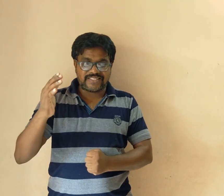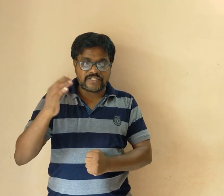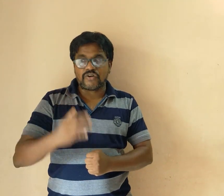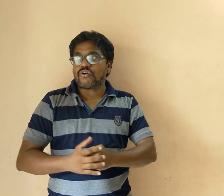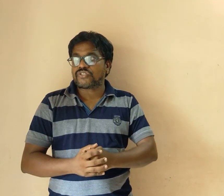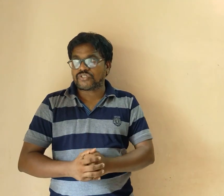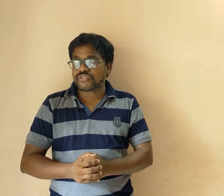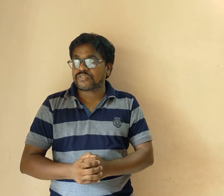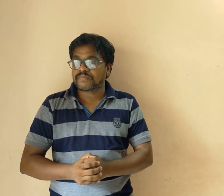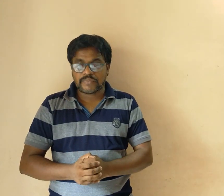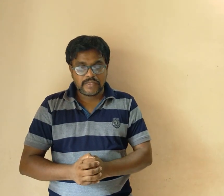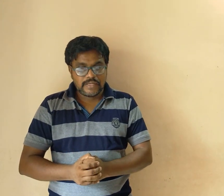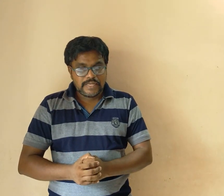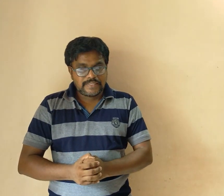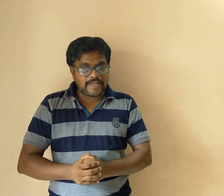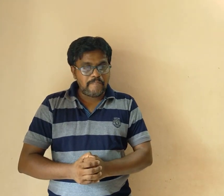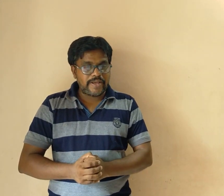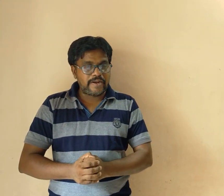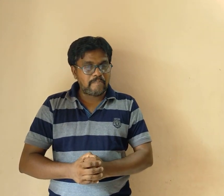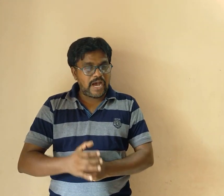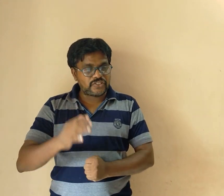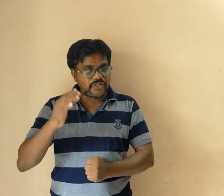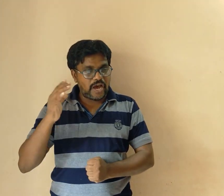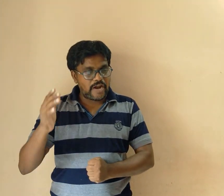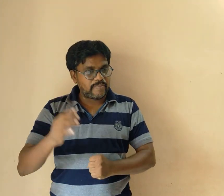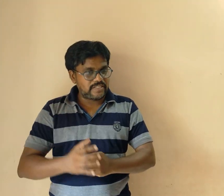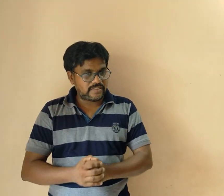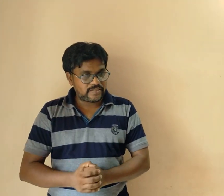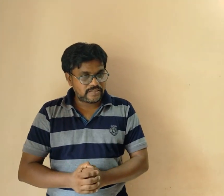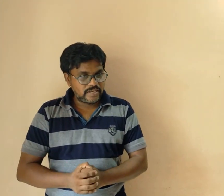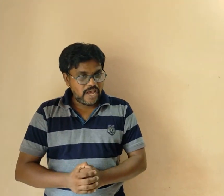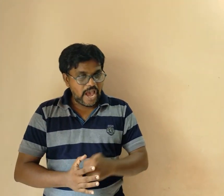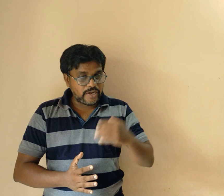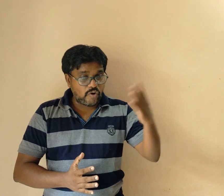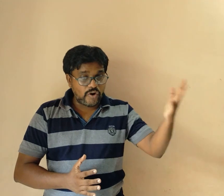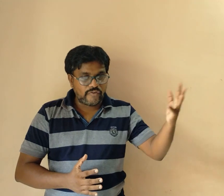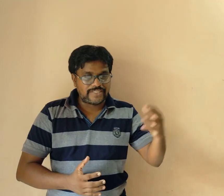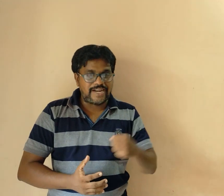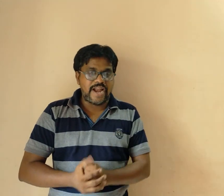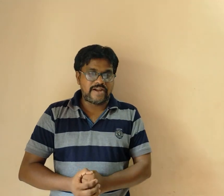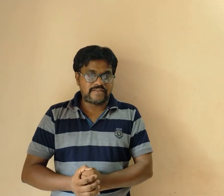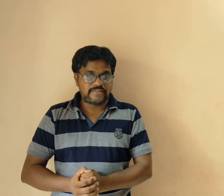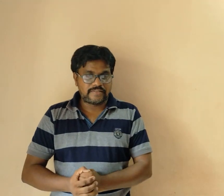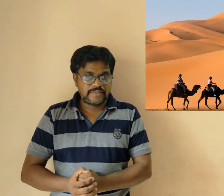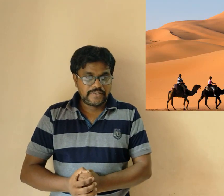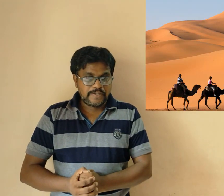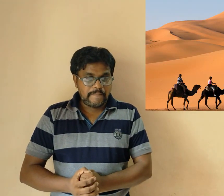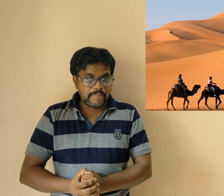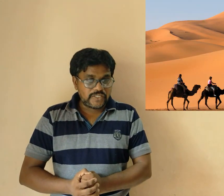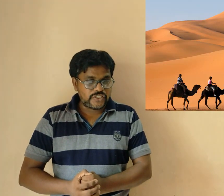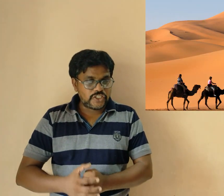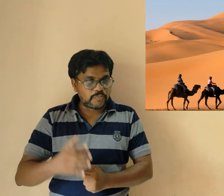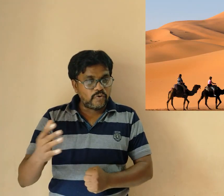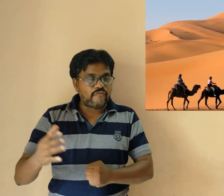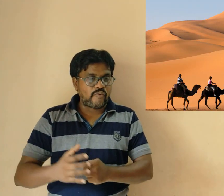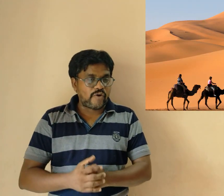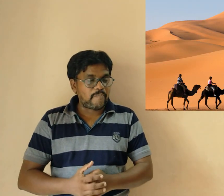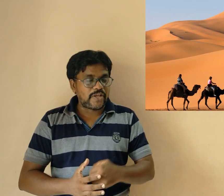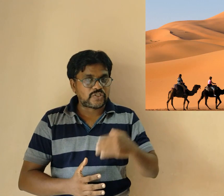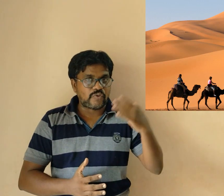and droughts. Some men marched in armies and conquered the land. Merchants moved from one place to